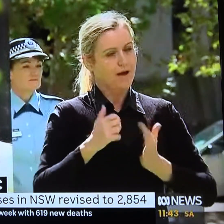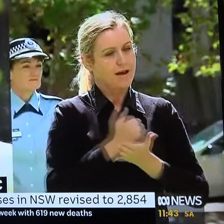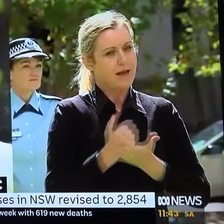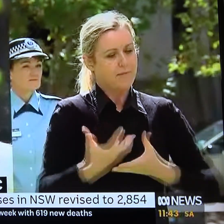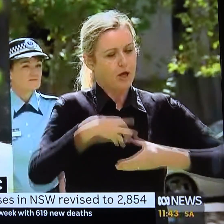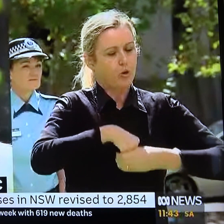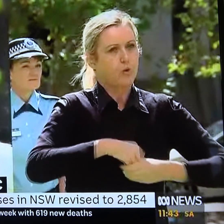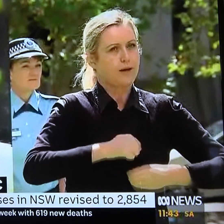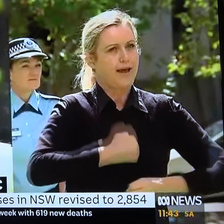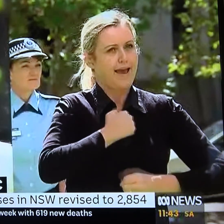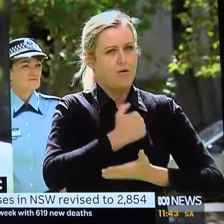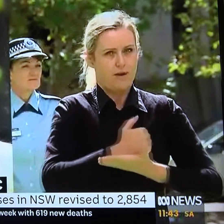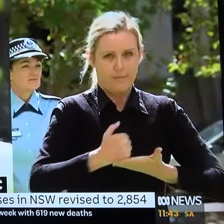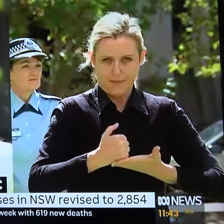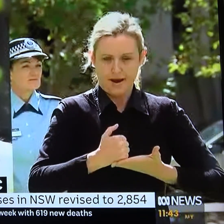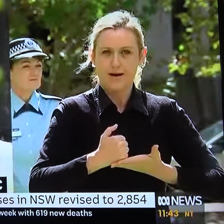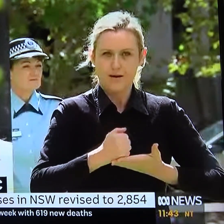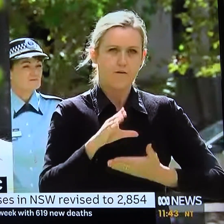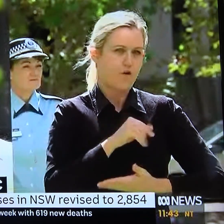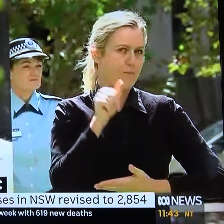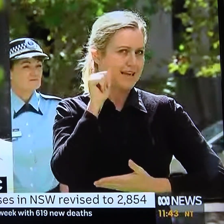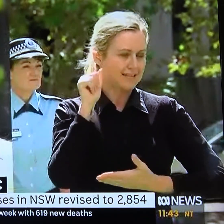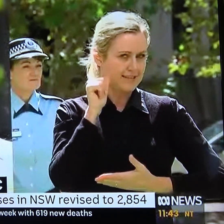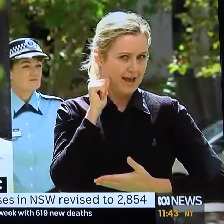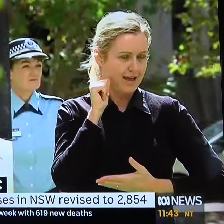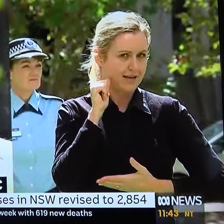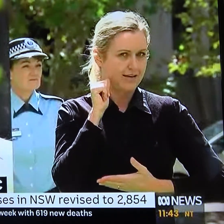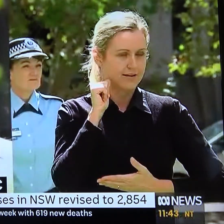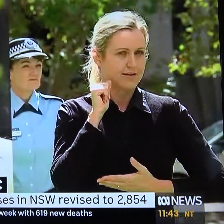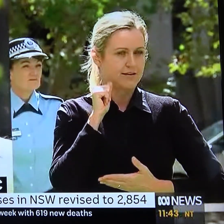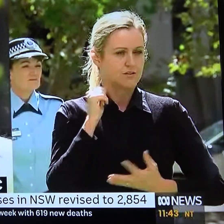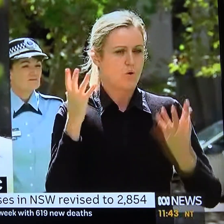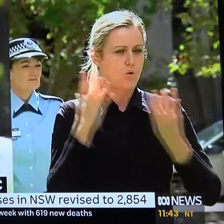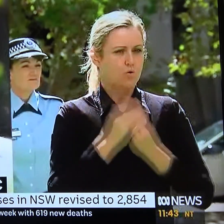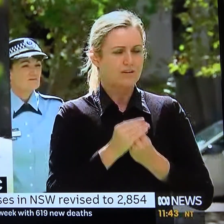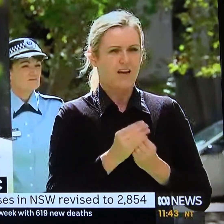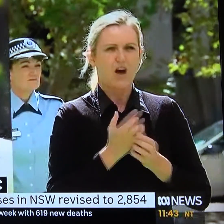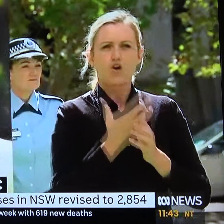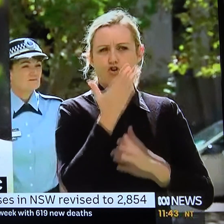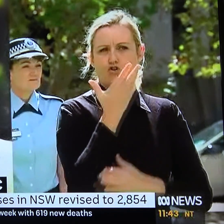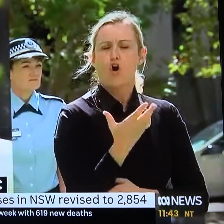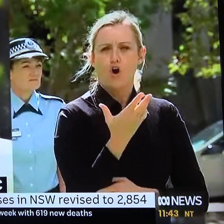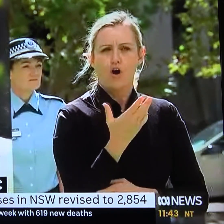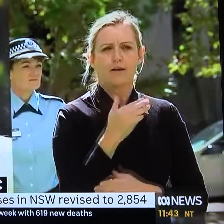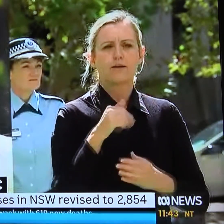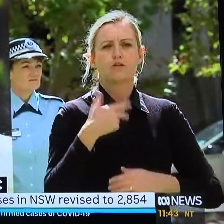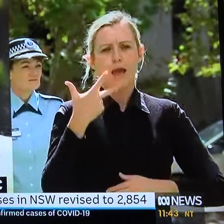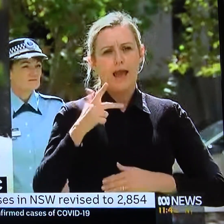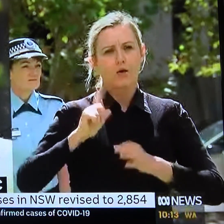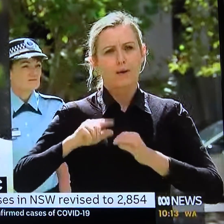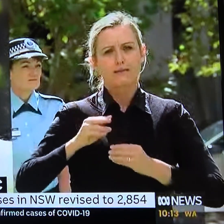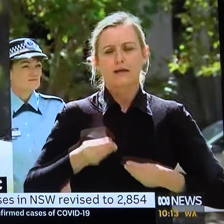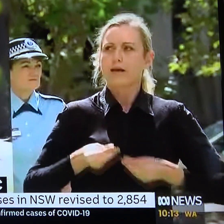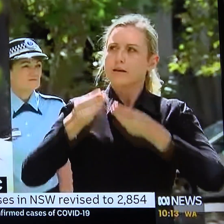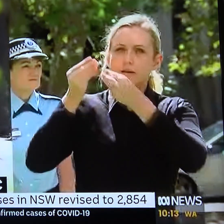cases are now being handed back to the relevant jurisdiction and are no longer counted as New South Wales cases. And